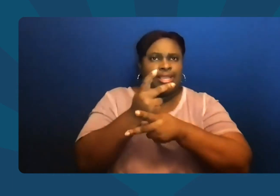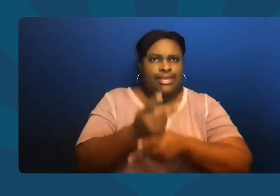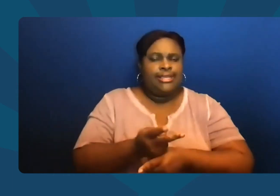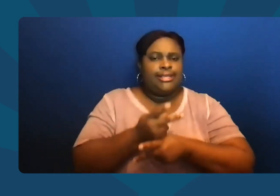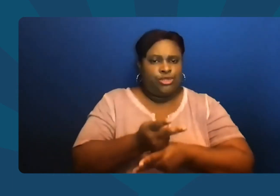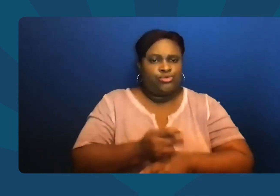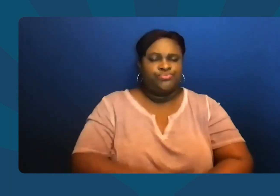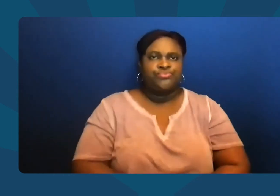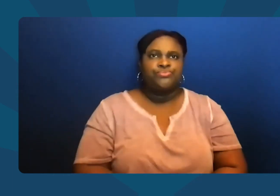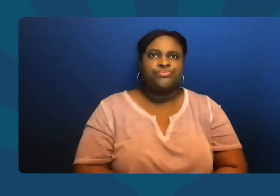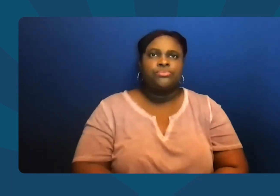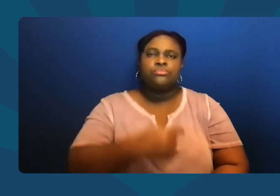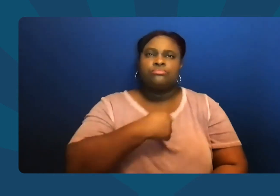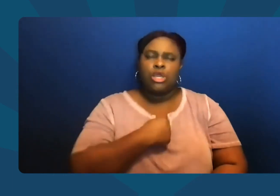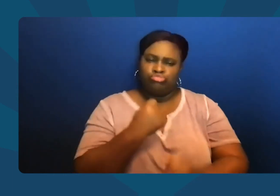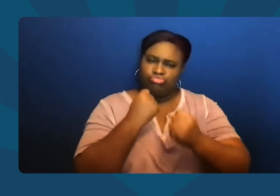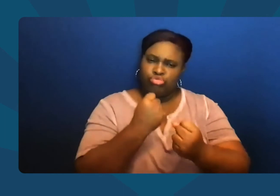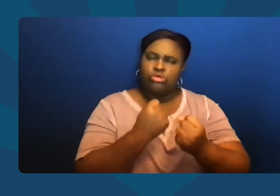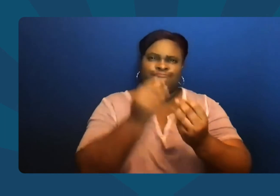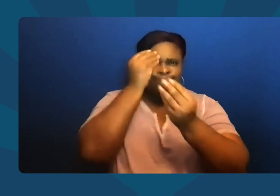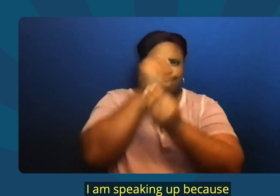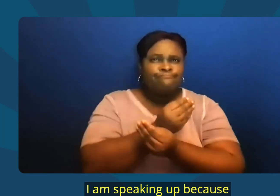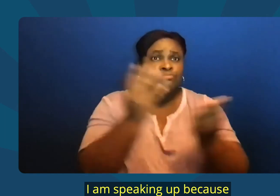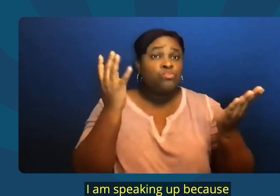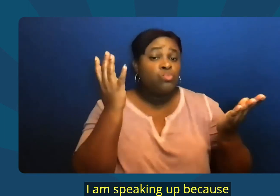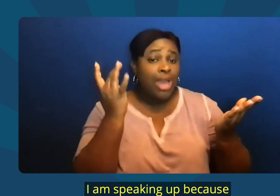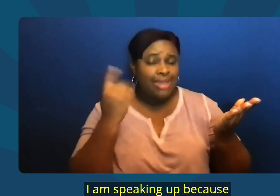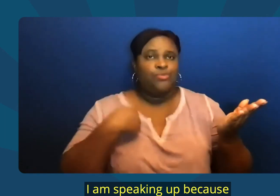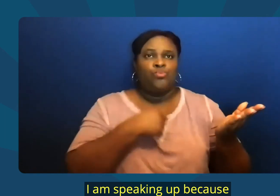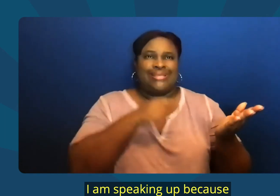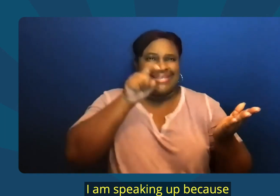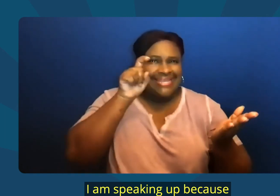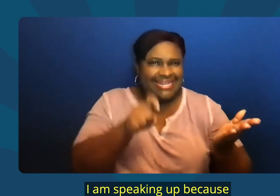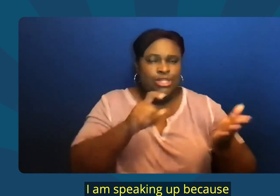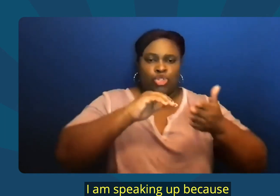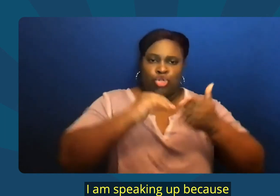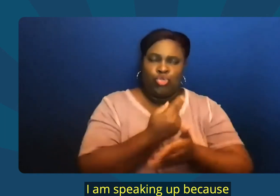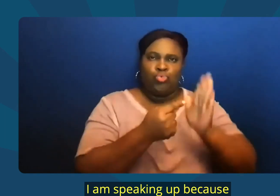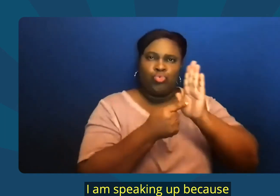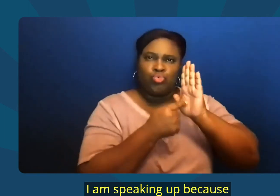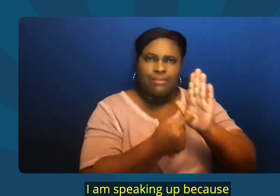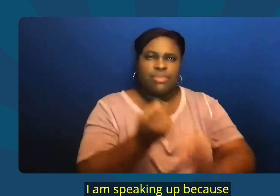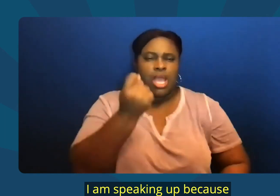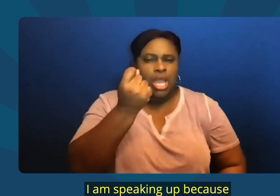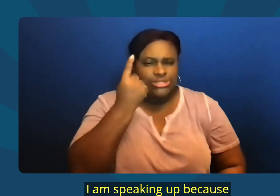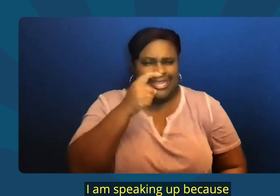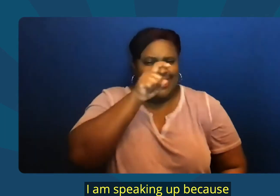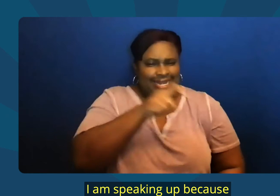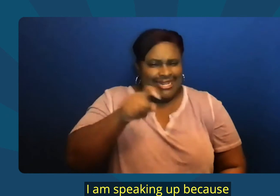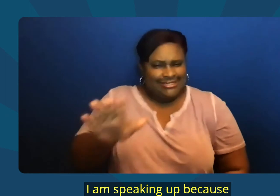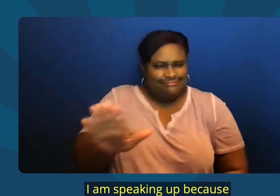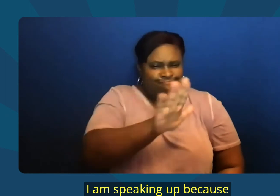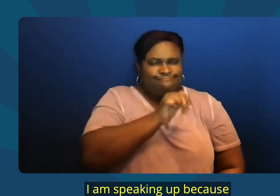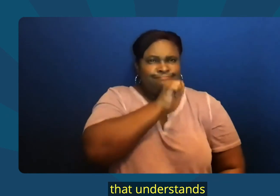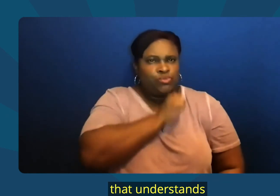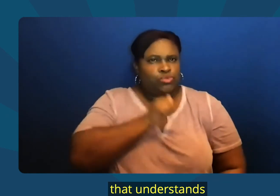working at the front lines of healthcare, I am speaking up because we need new representation that understands